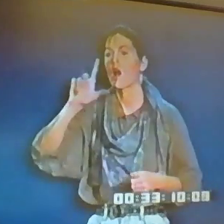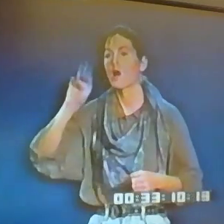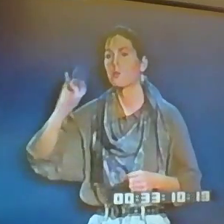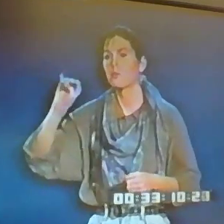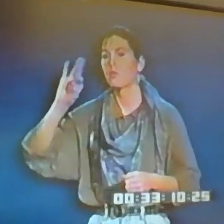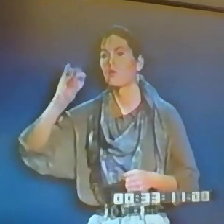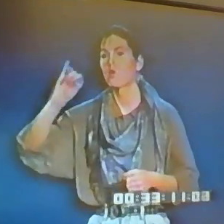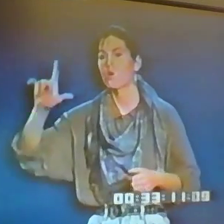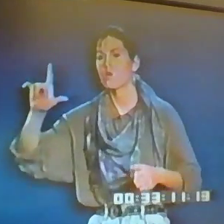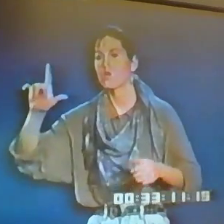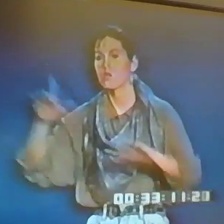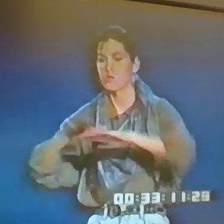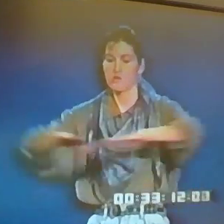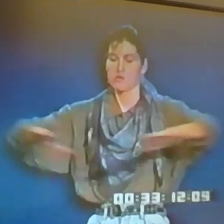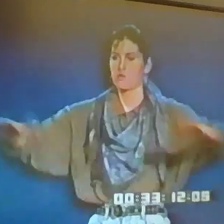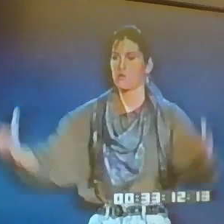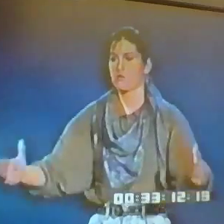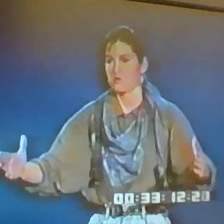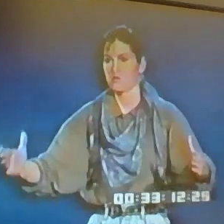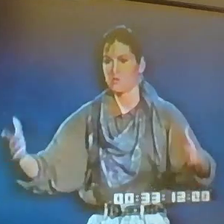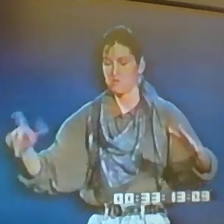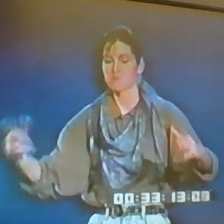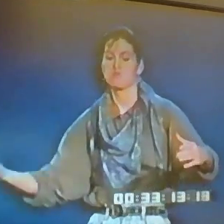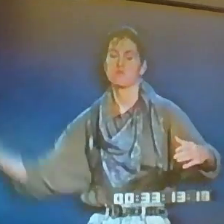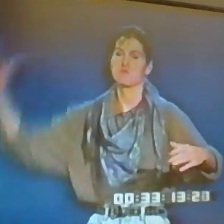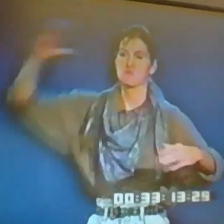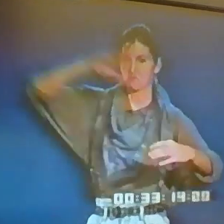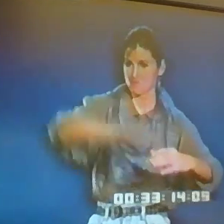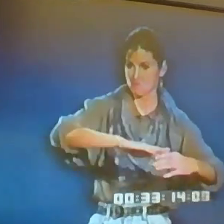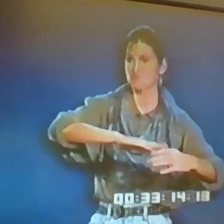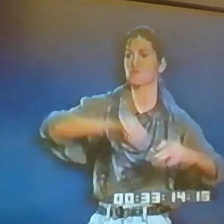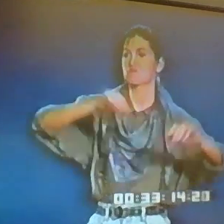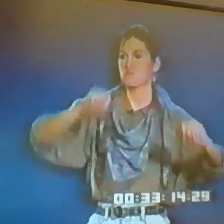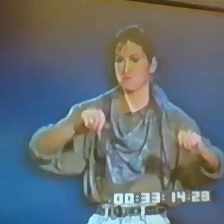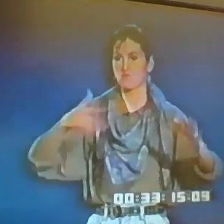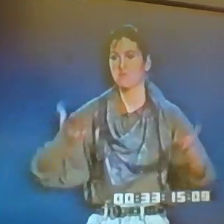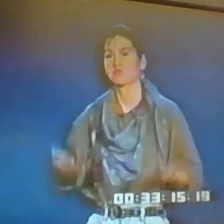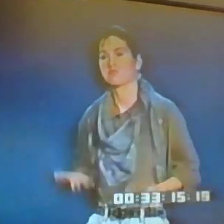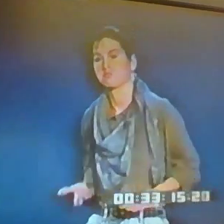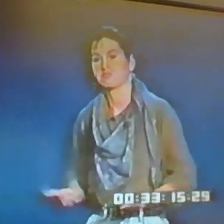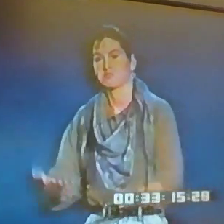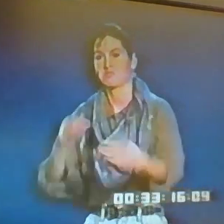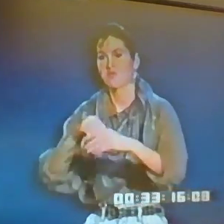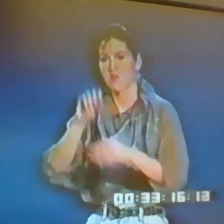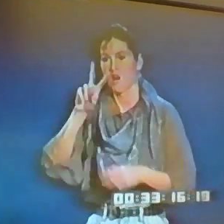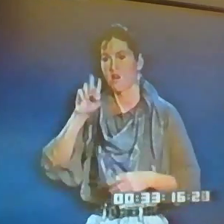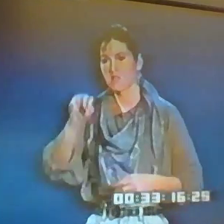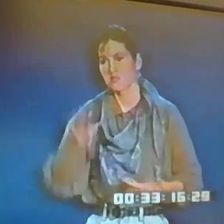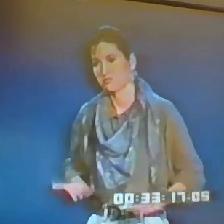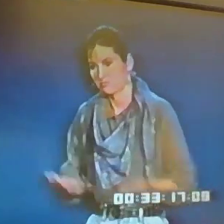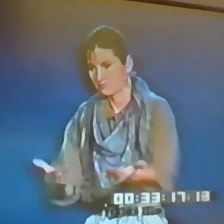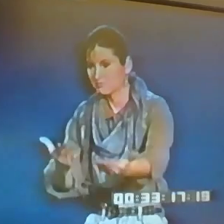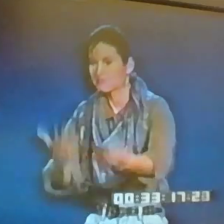Put the fish in the pan and then put the lid on. We're going to have to cook it with the lid on in order for it to cook